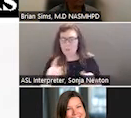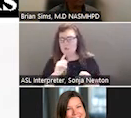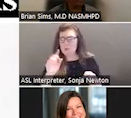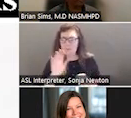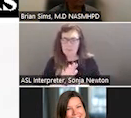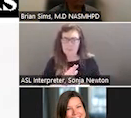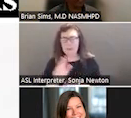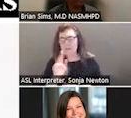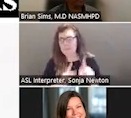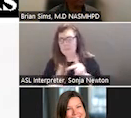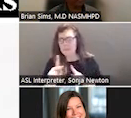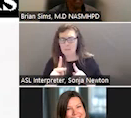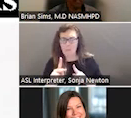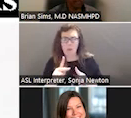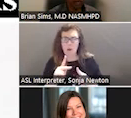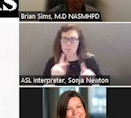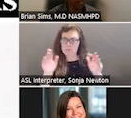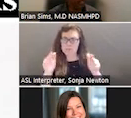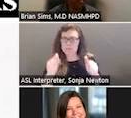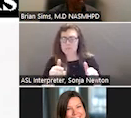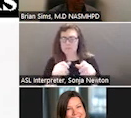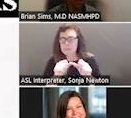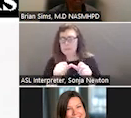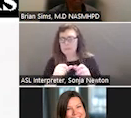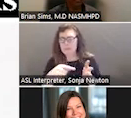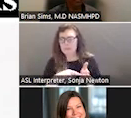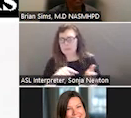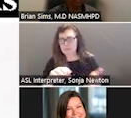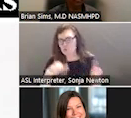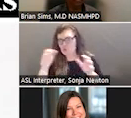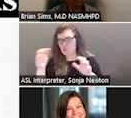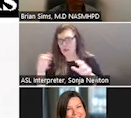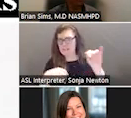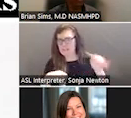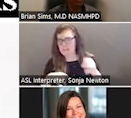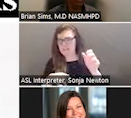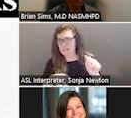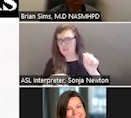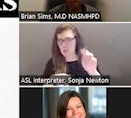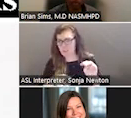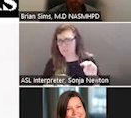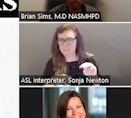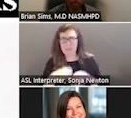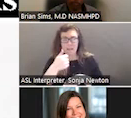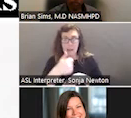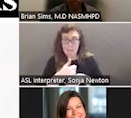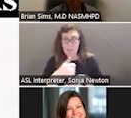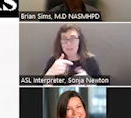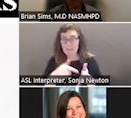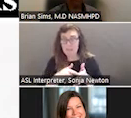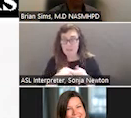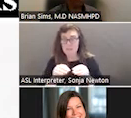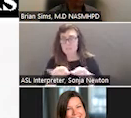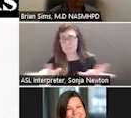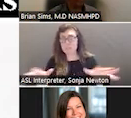to continuing our crisis jam, and as well the implementation and making it more resource driven